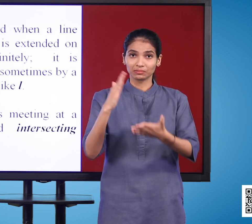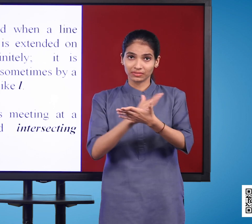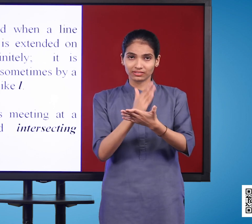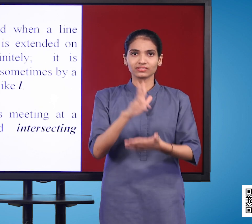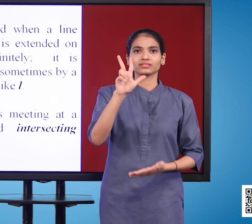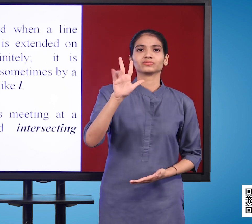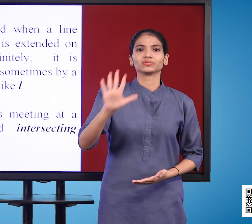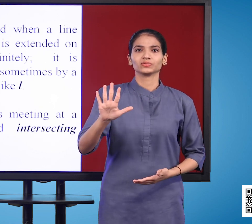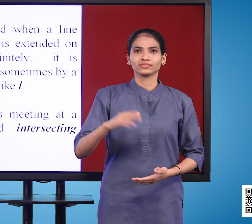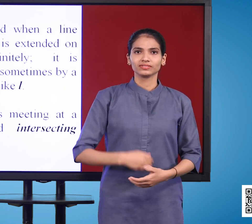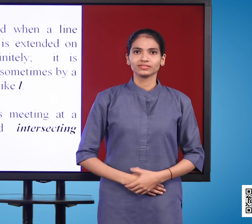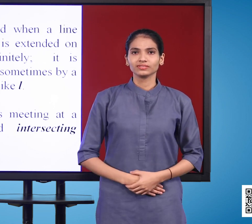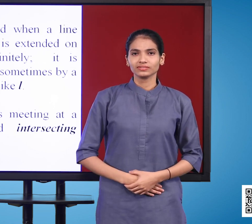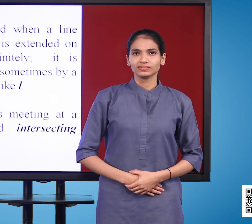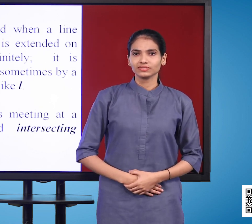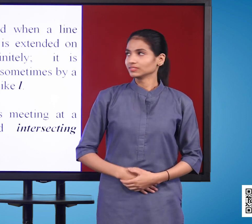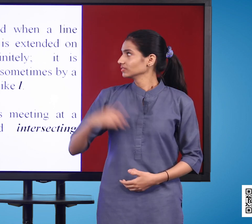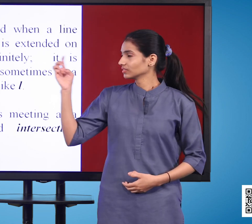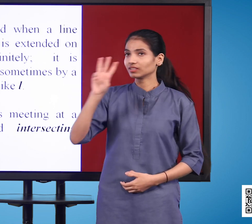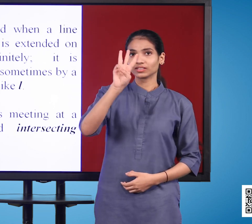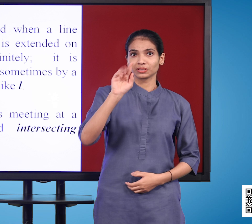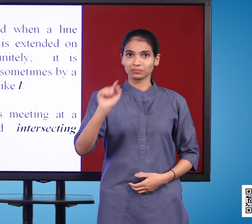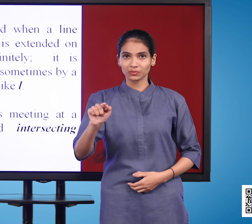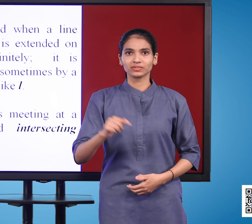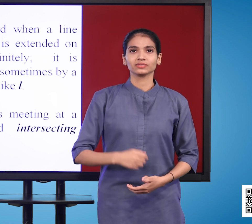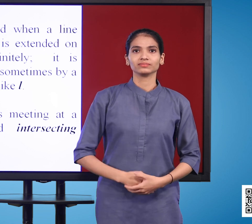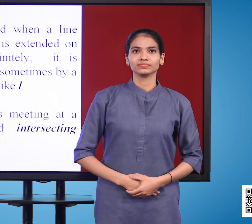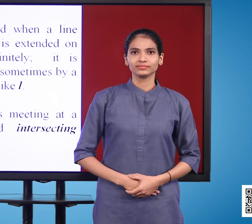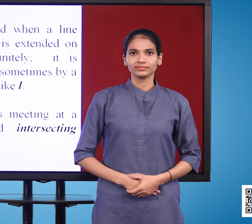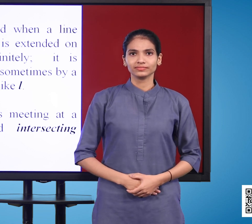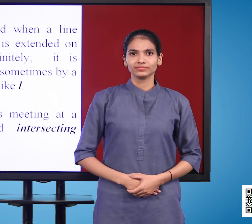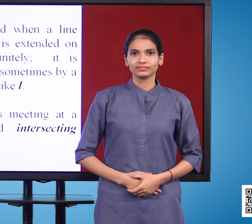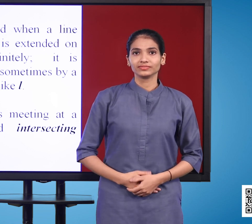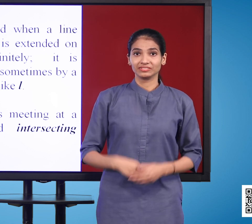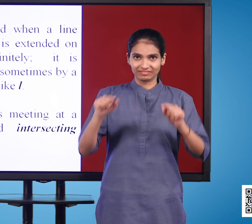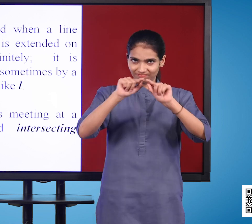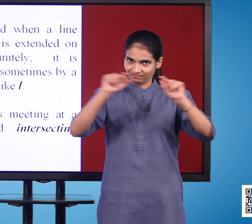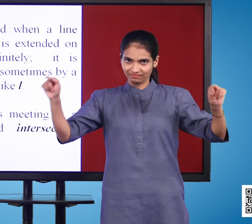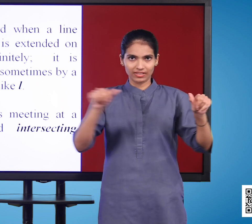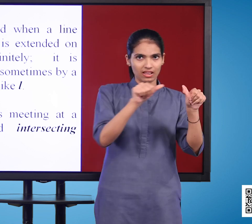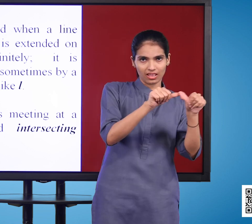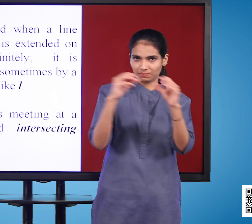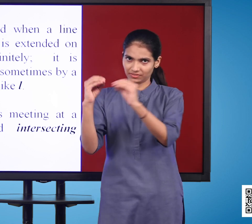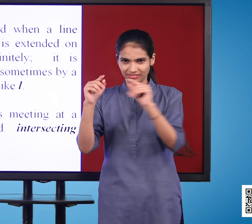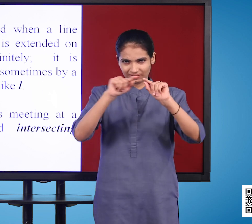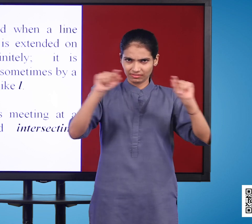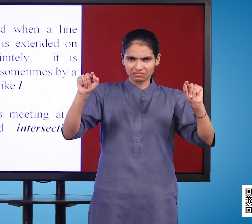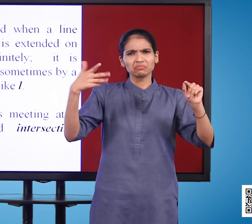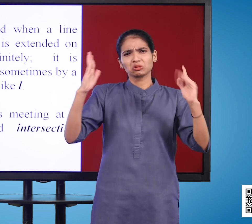Page 85. 3. A line is obtained when a line segment like AB is extended on both